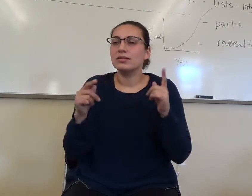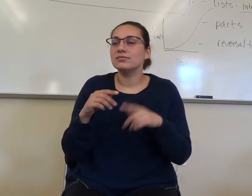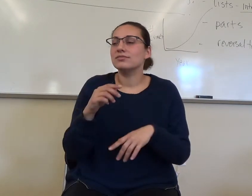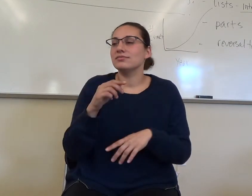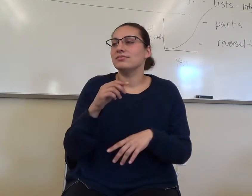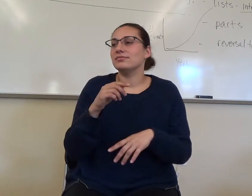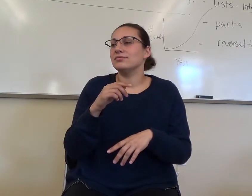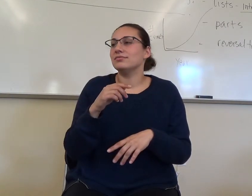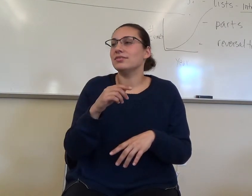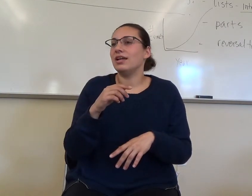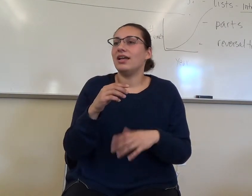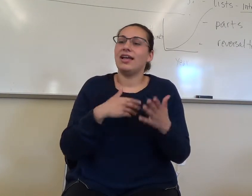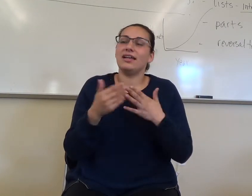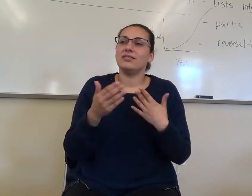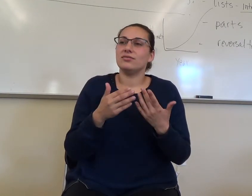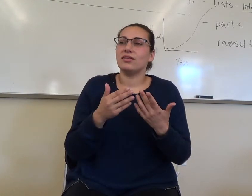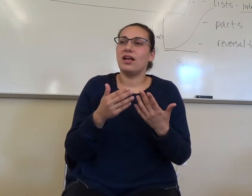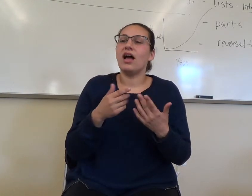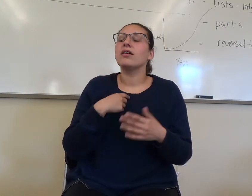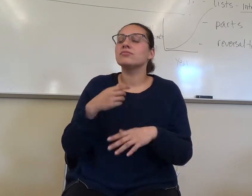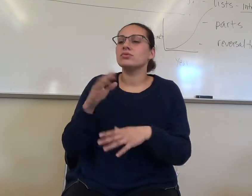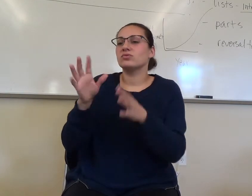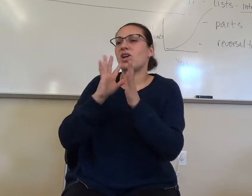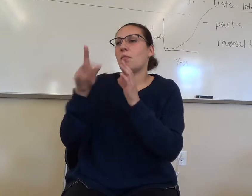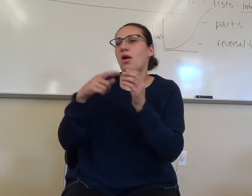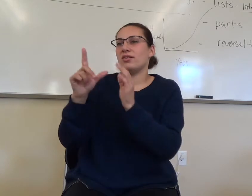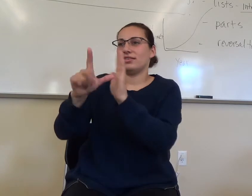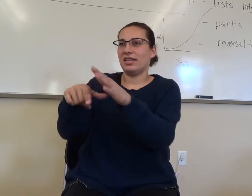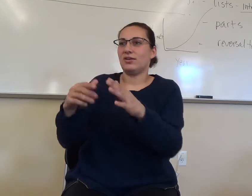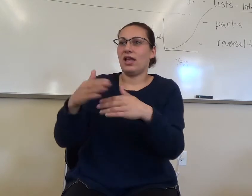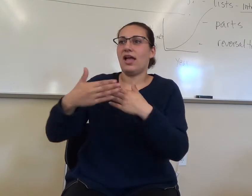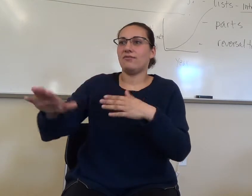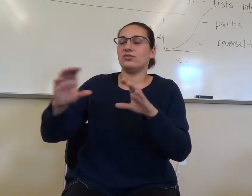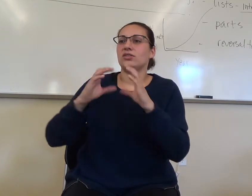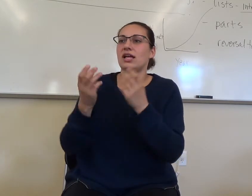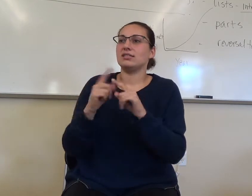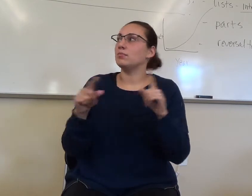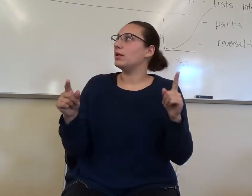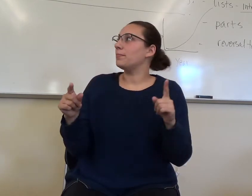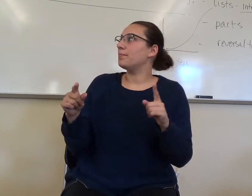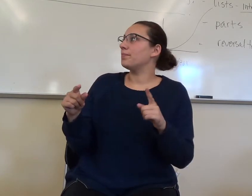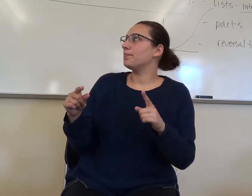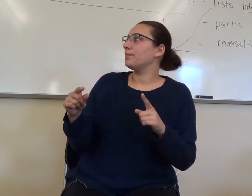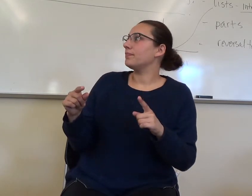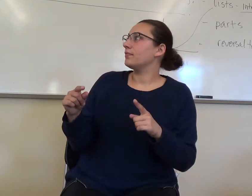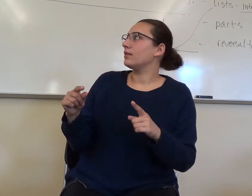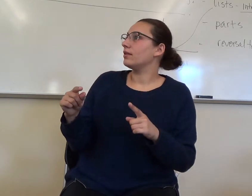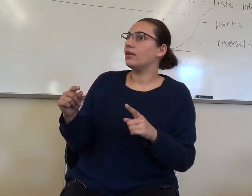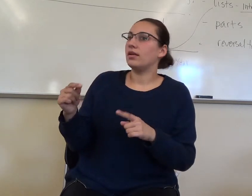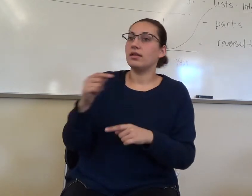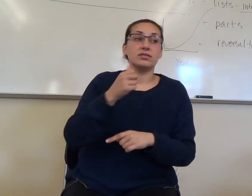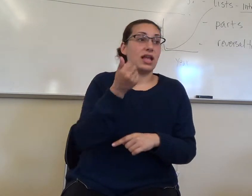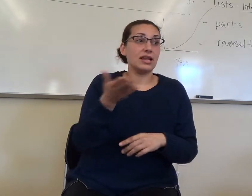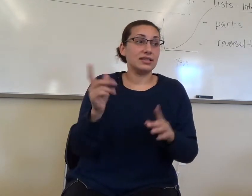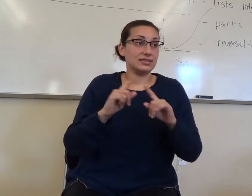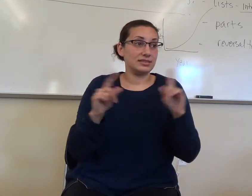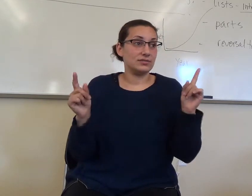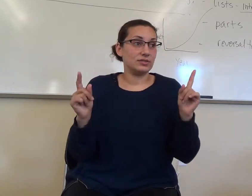Is that kind of what you said, Yvonne? Yeah. Anybody get anything really different? Here's the thing, okay,